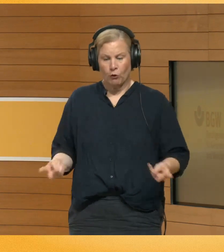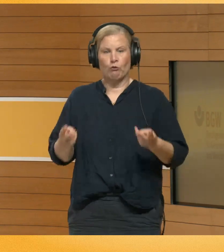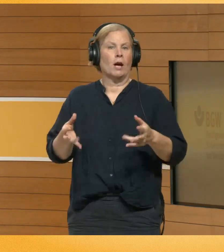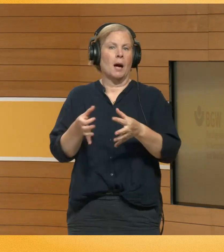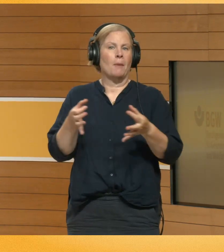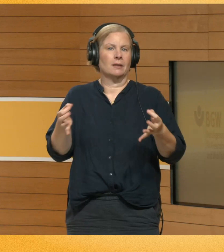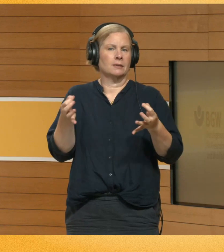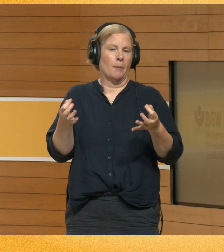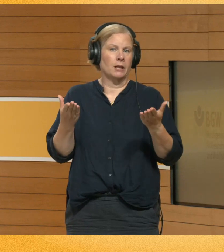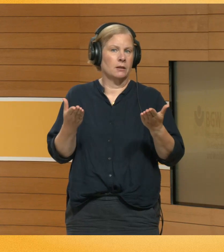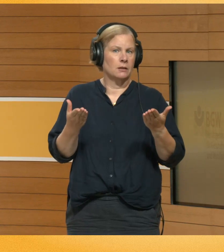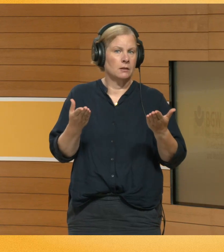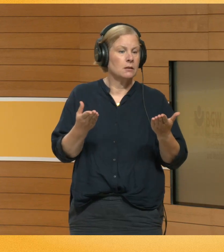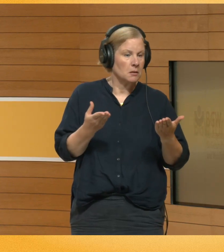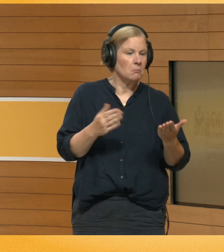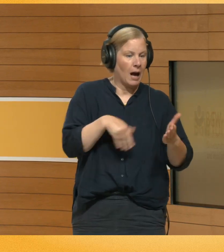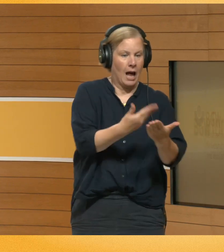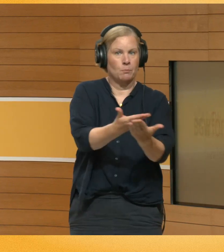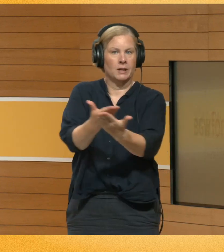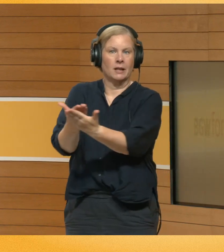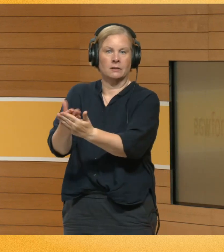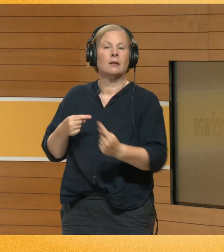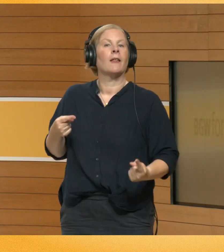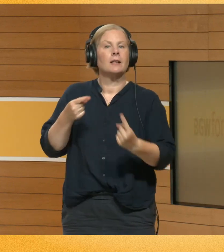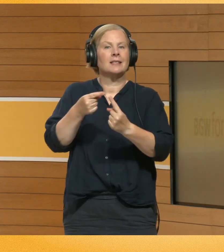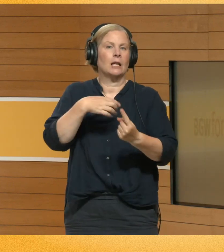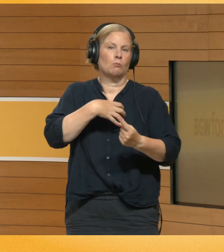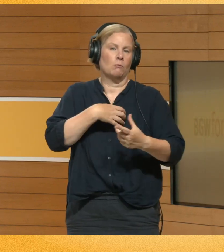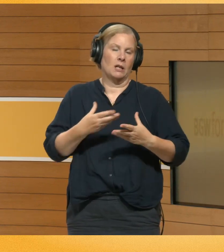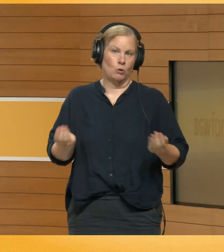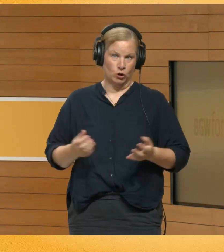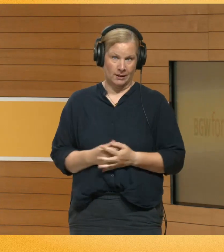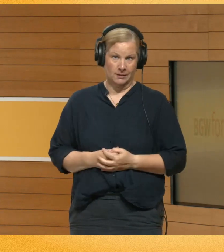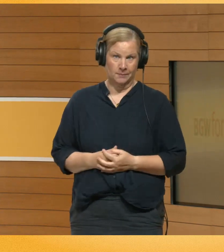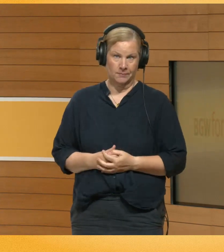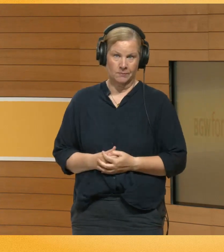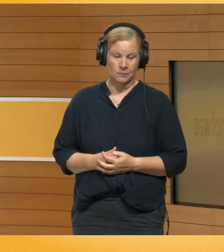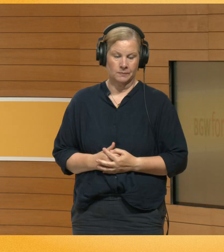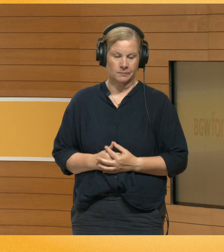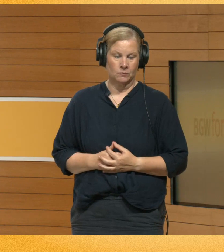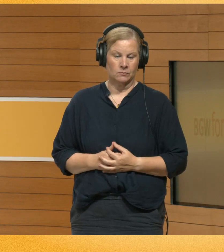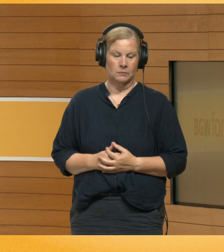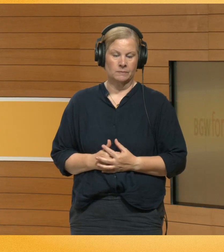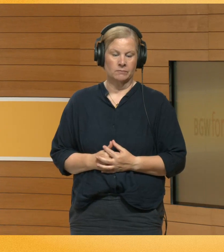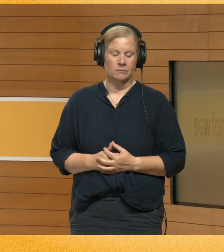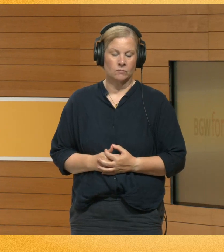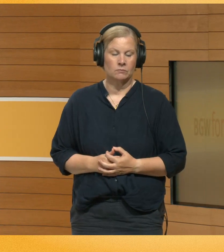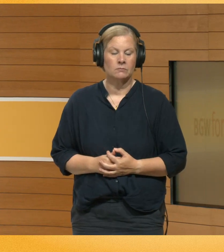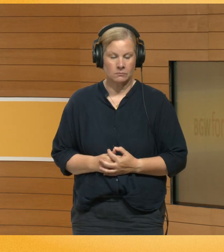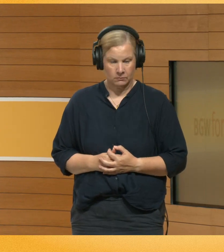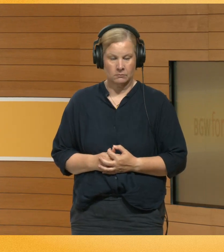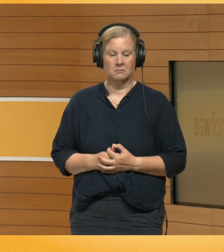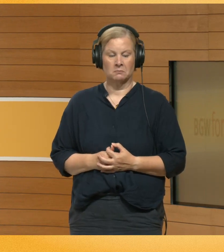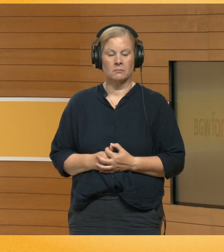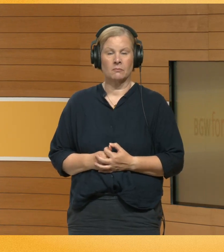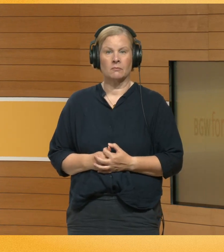place-based impact investment is a new way of working that we're working with local authorities, hospitals, and basically coming together